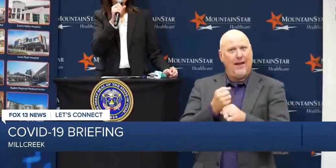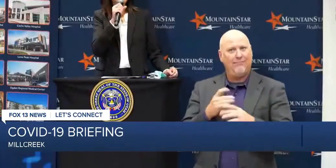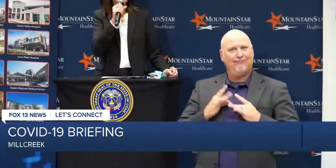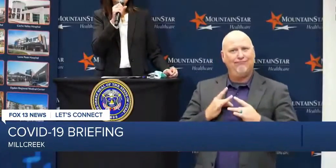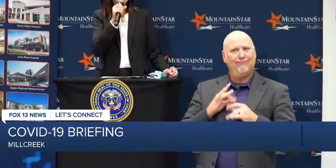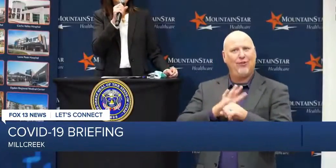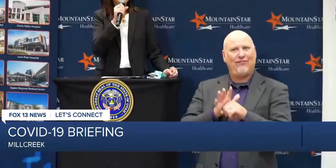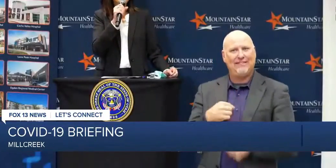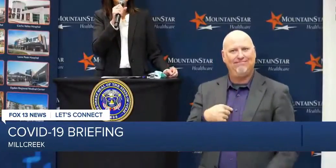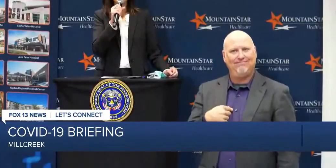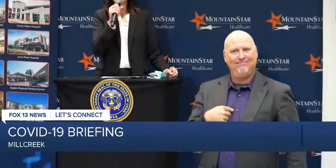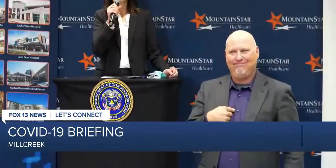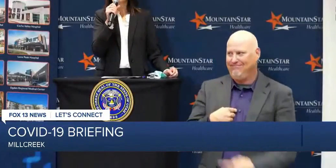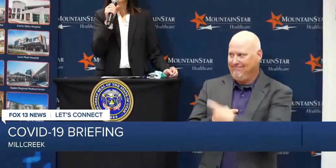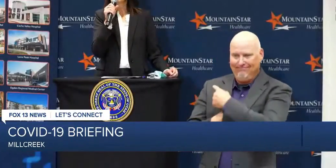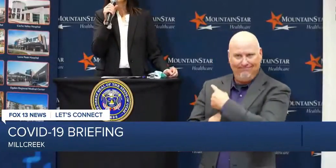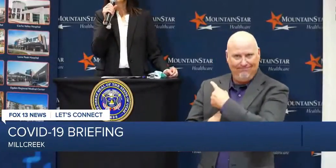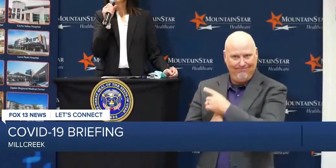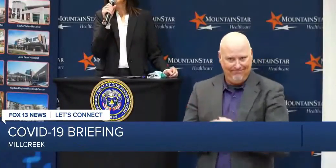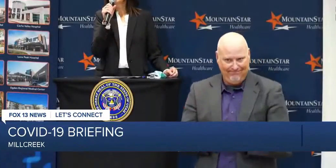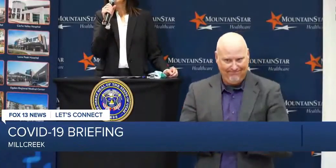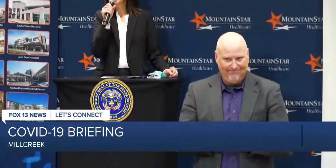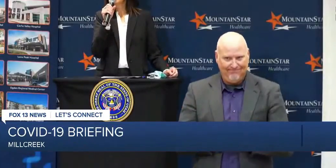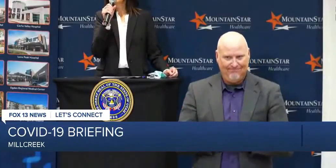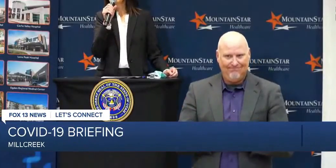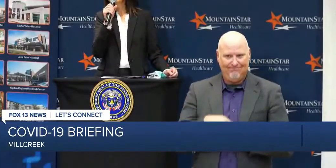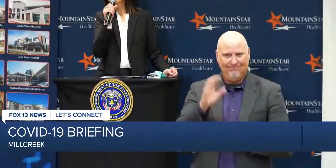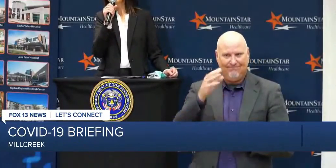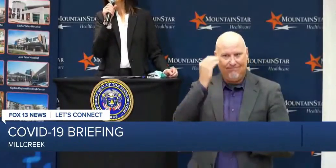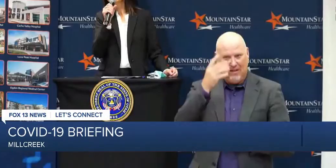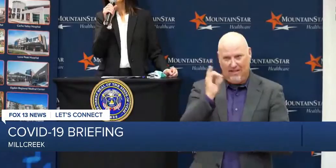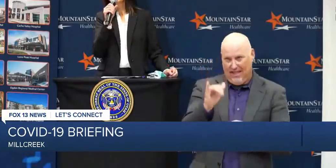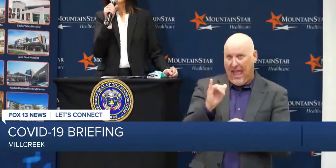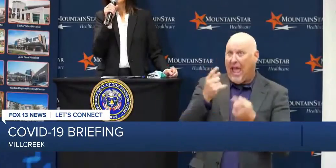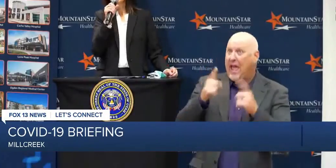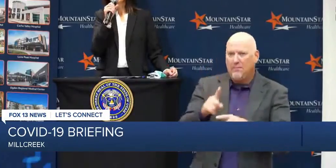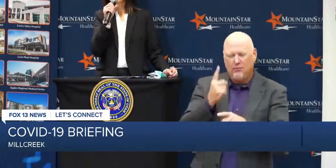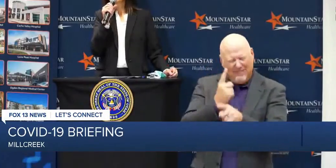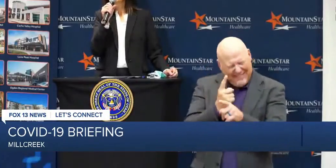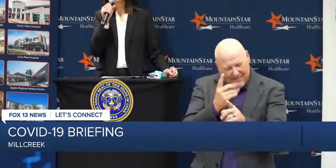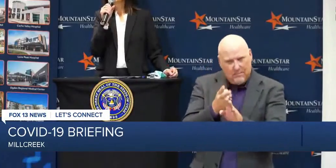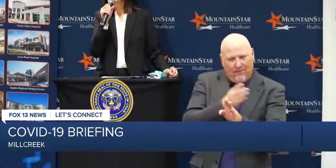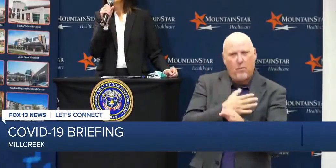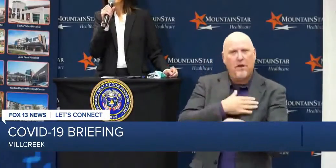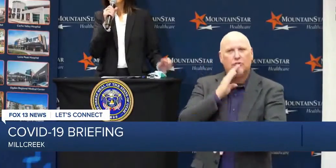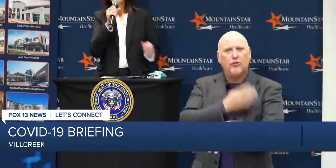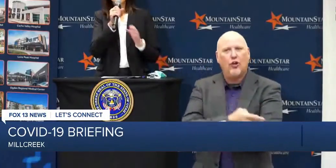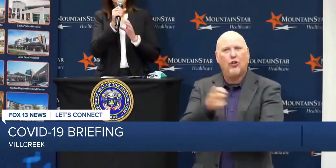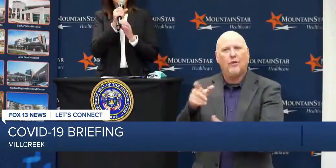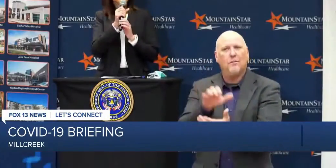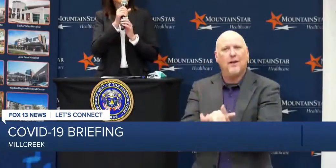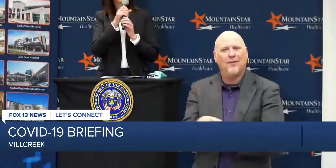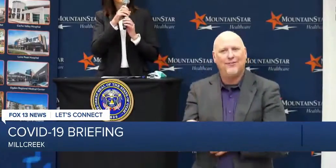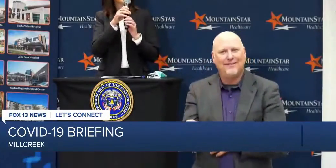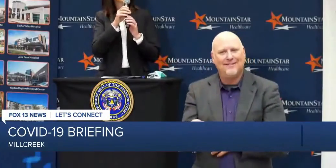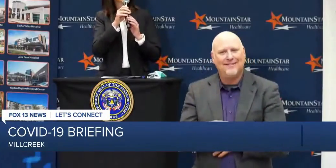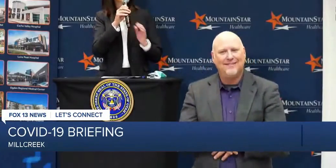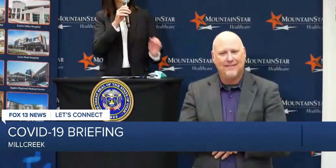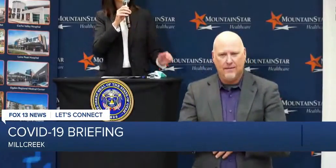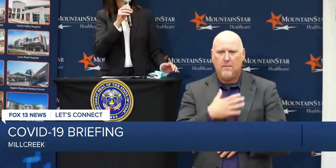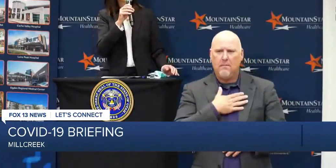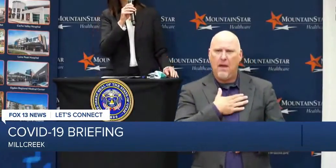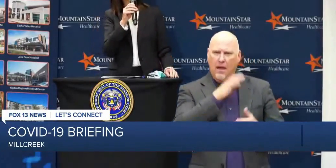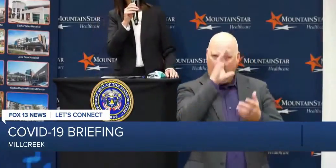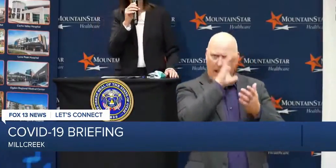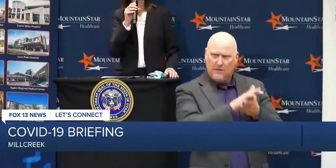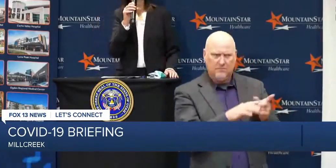husband started to feel ill. And by the time we realized what his symptoms meant, it was too late for